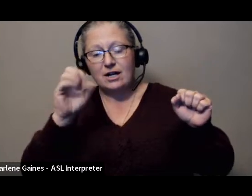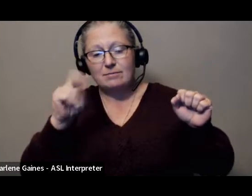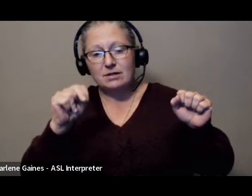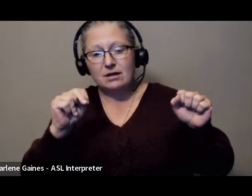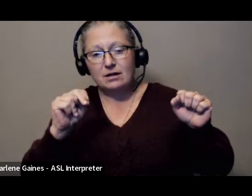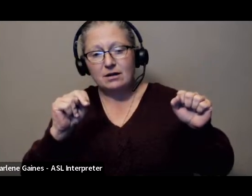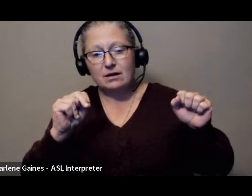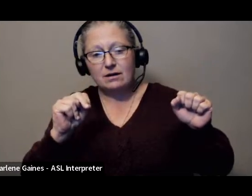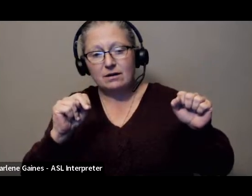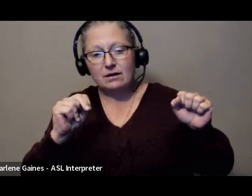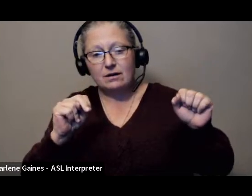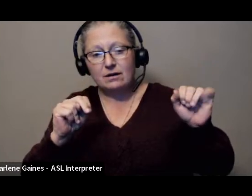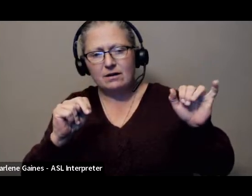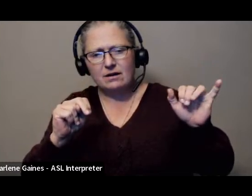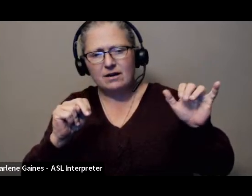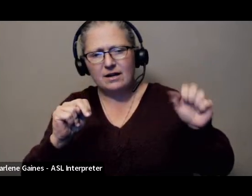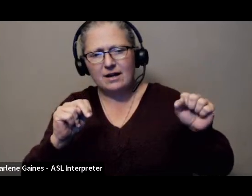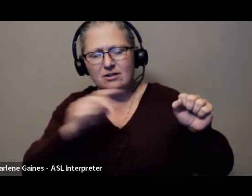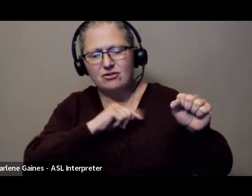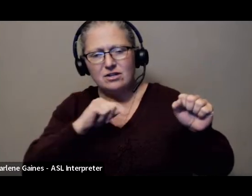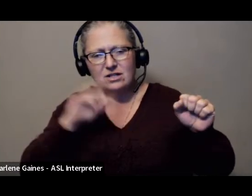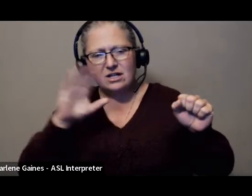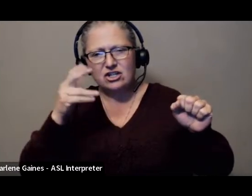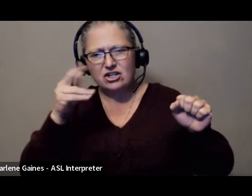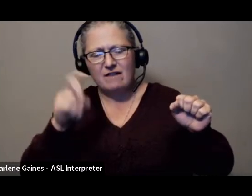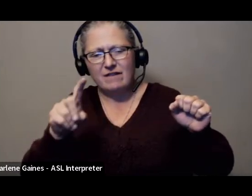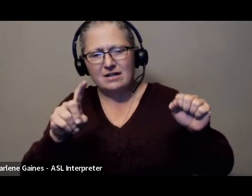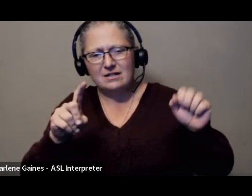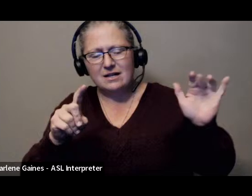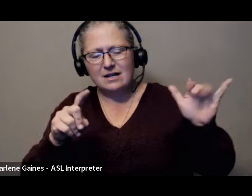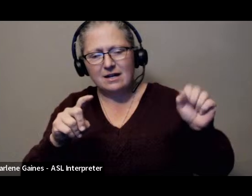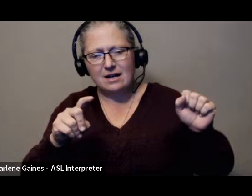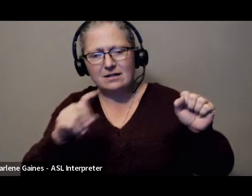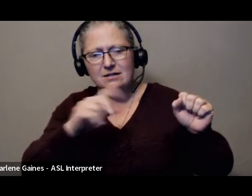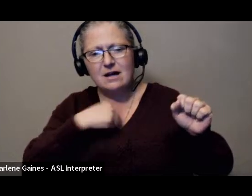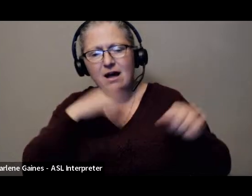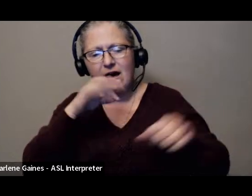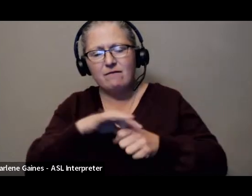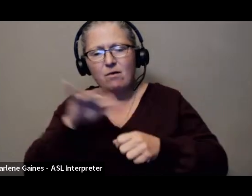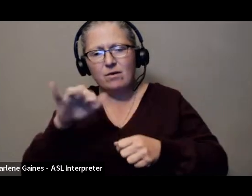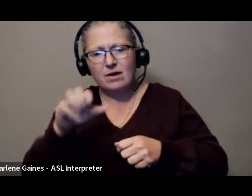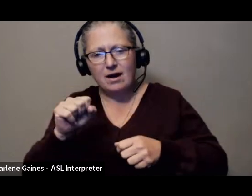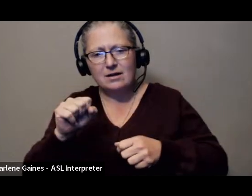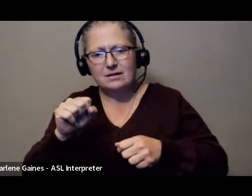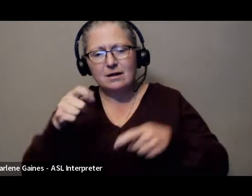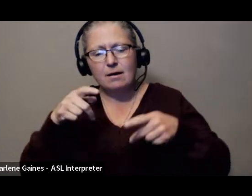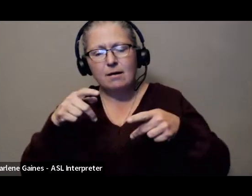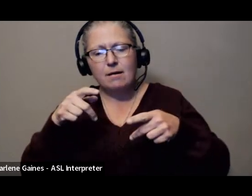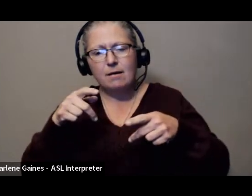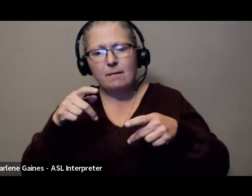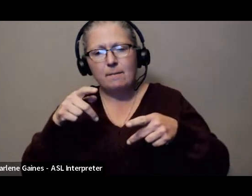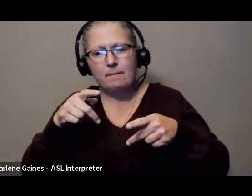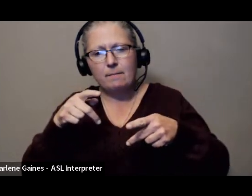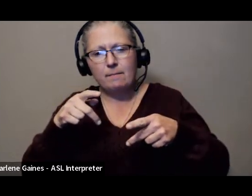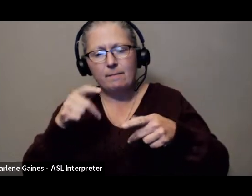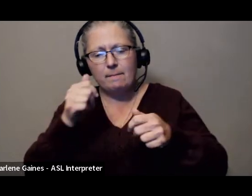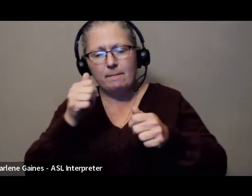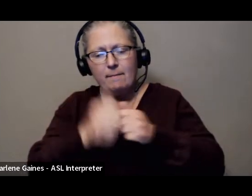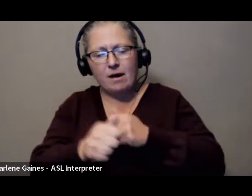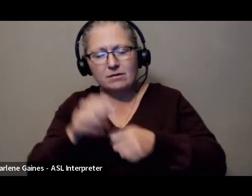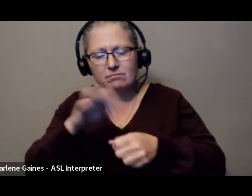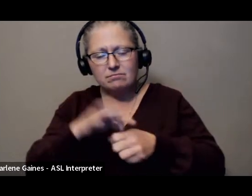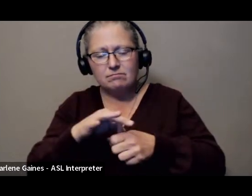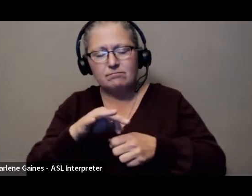vote? Yes. Trustee Chavez, how do you vote? Yes. And I vote yes. Motion passes unanimously. Thank